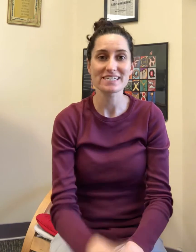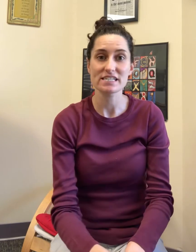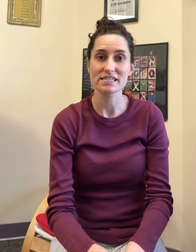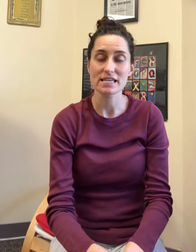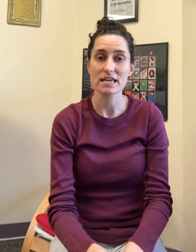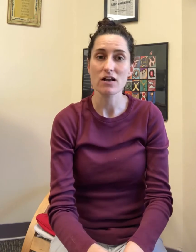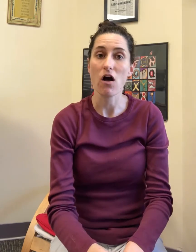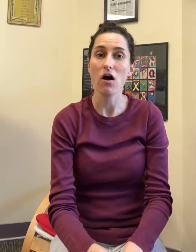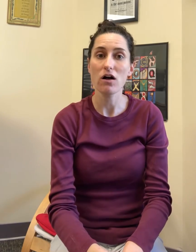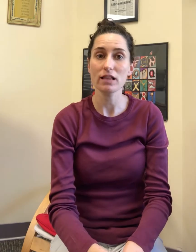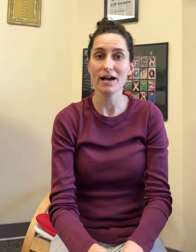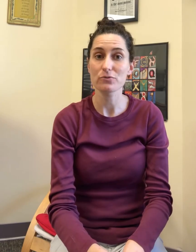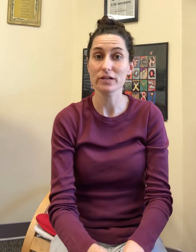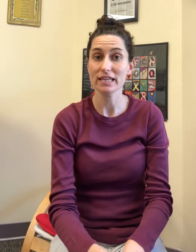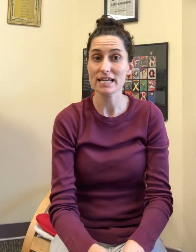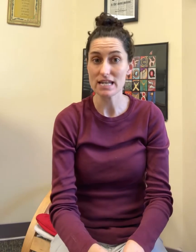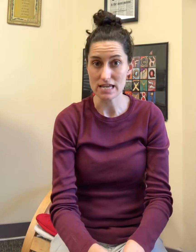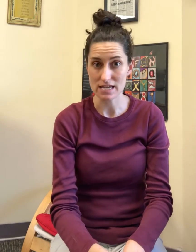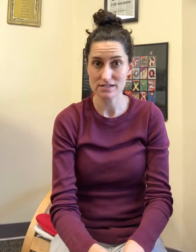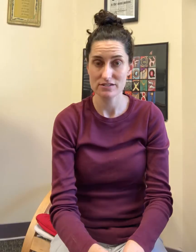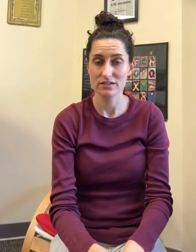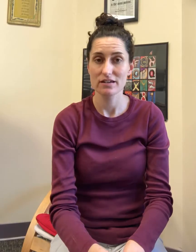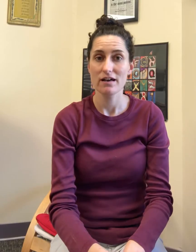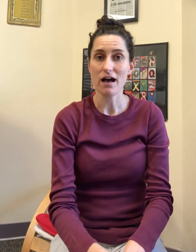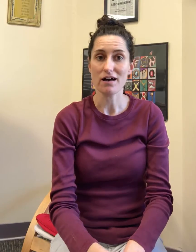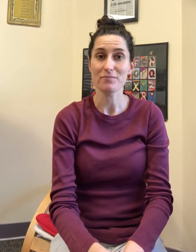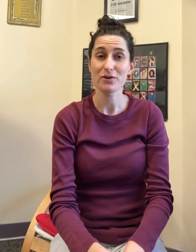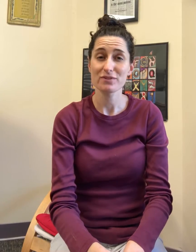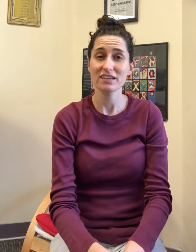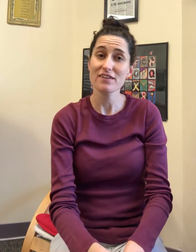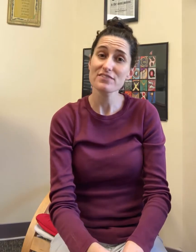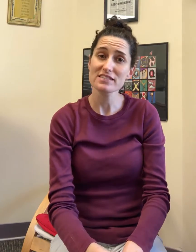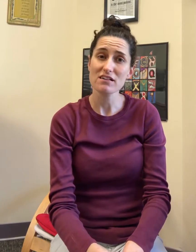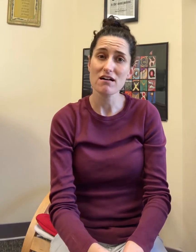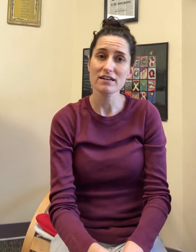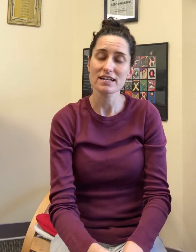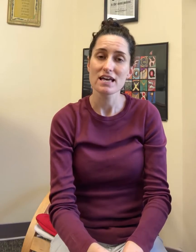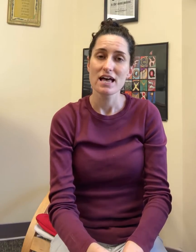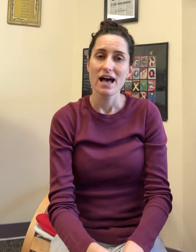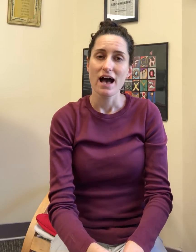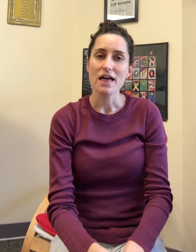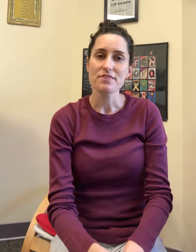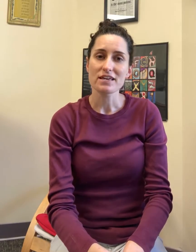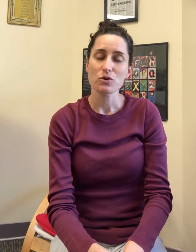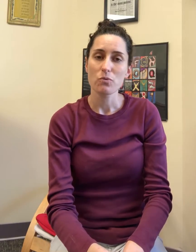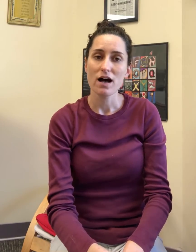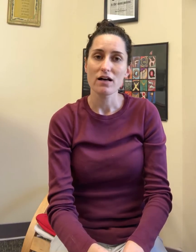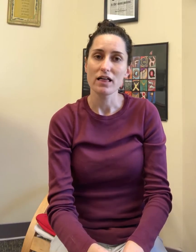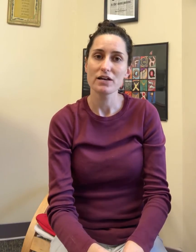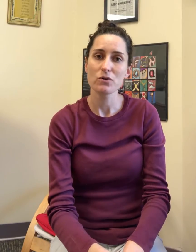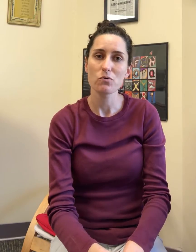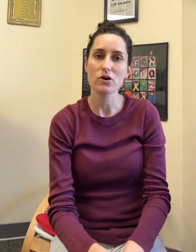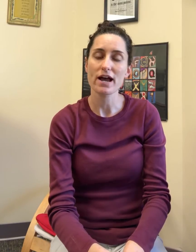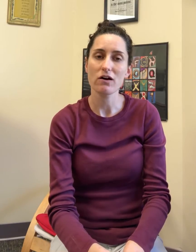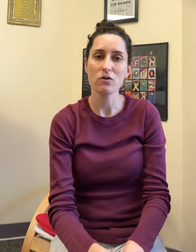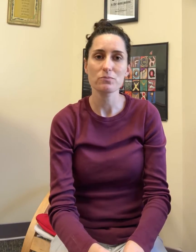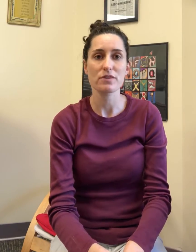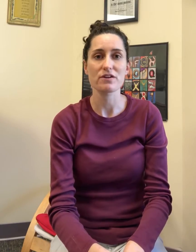to sing All I Really Need. I really love this song and I think while we're at home with our